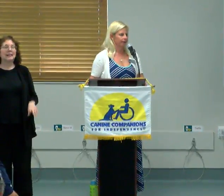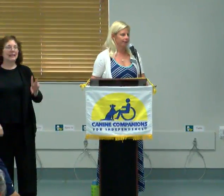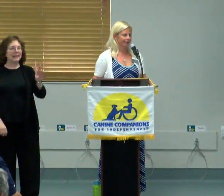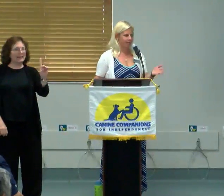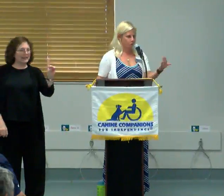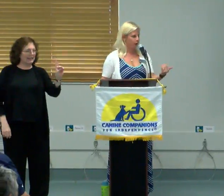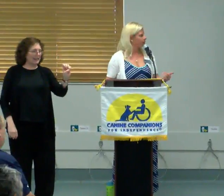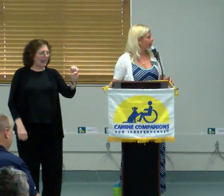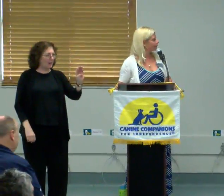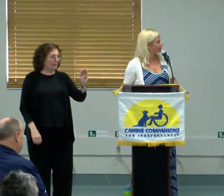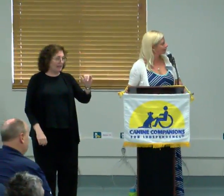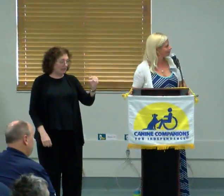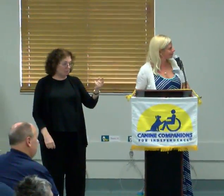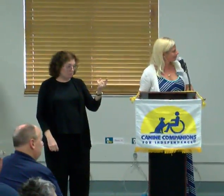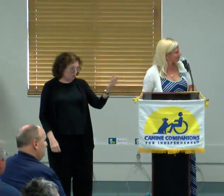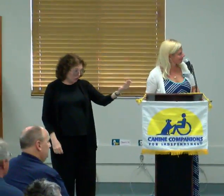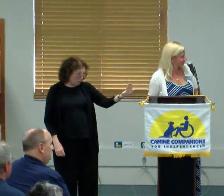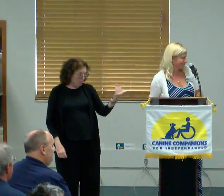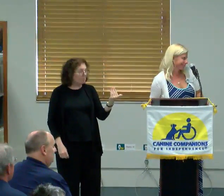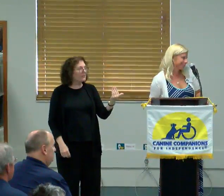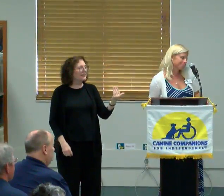Debbie, can you come up?